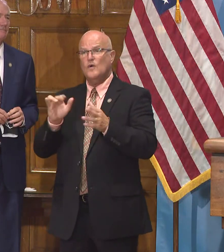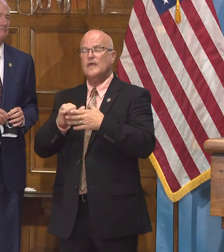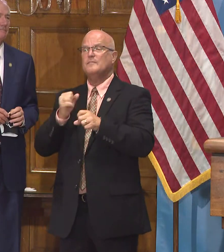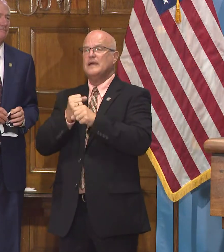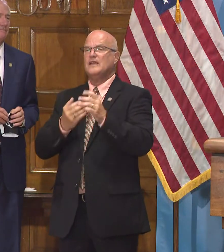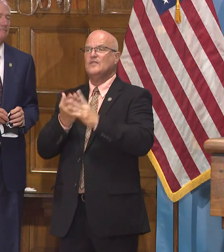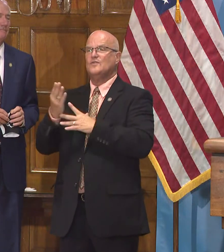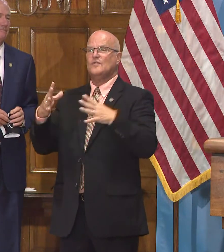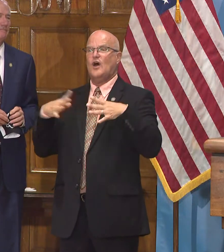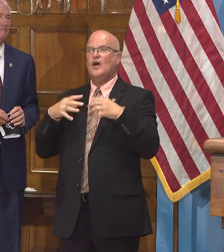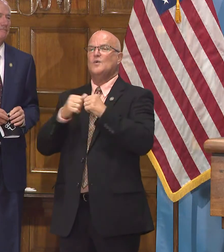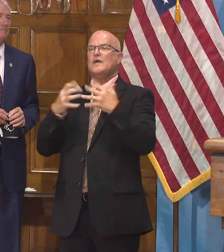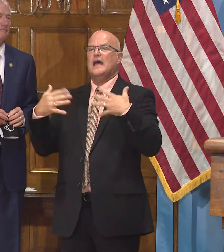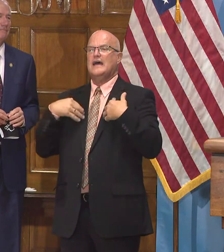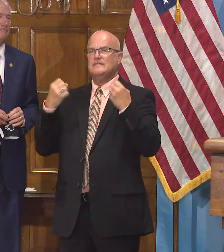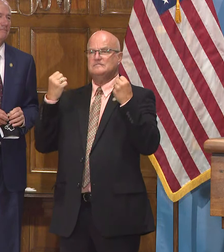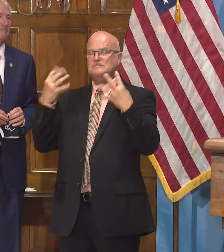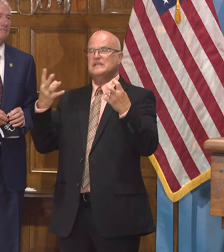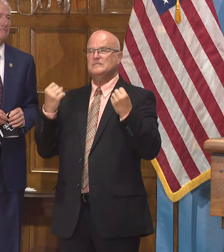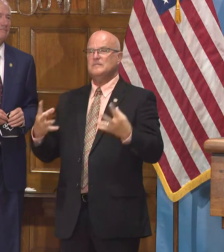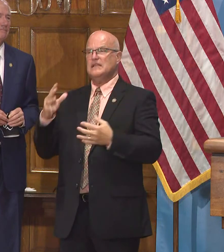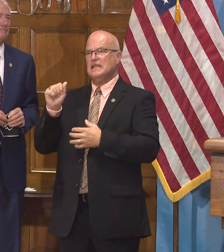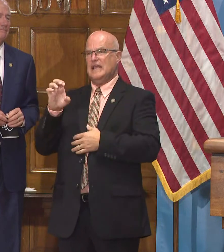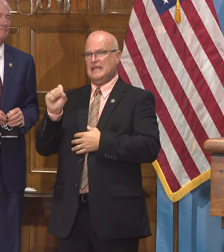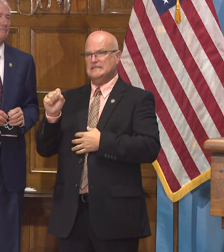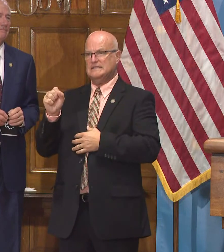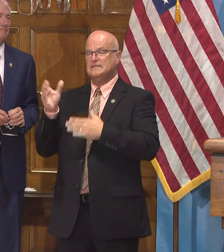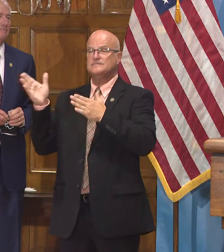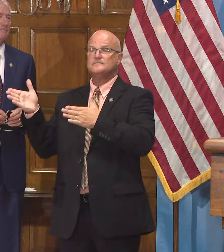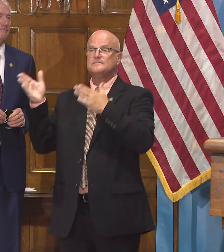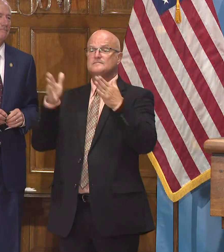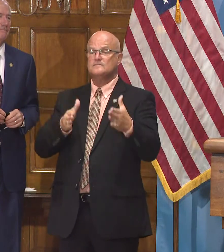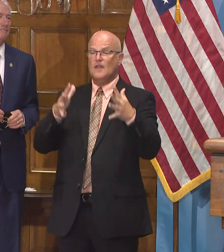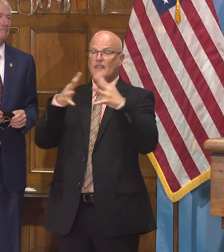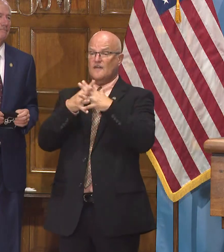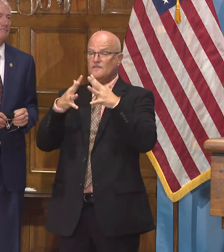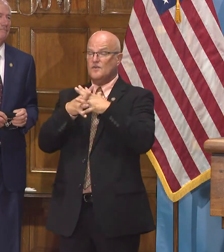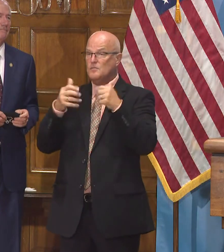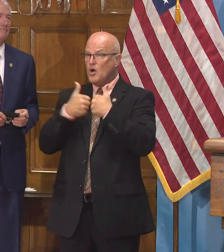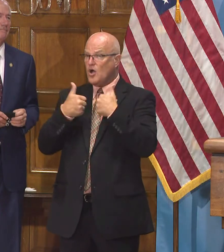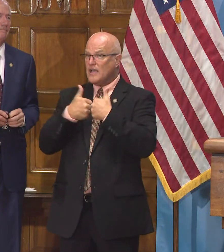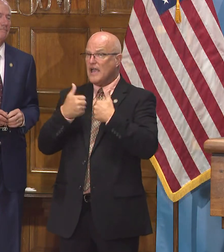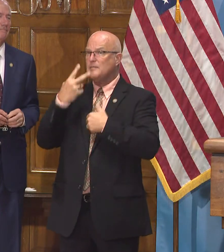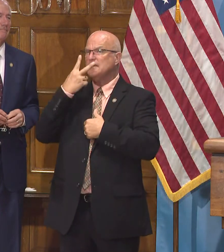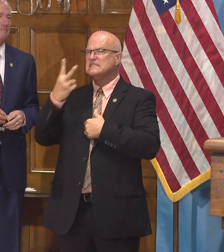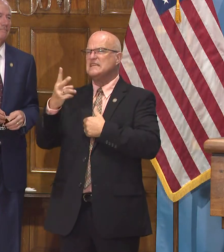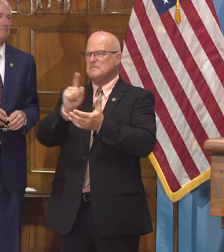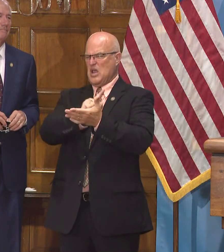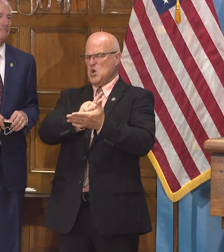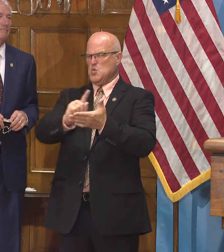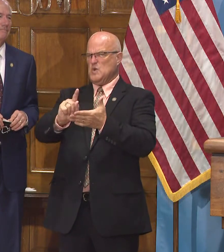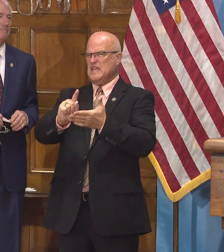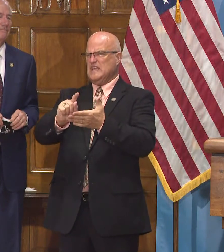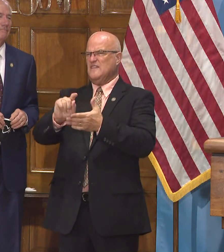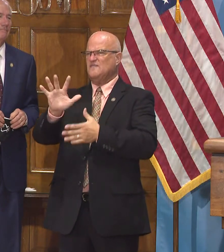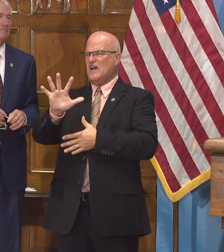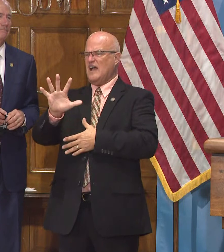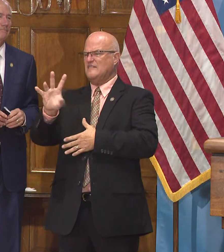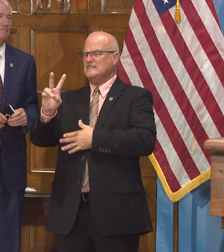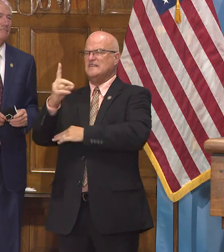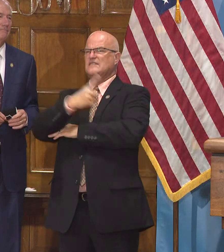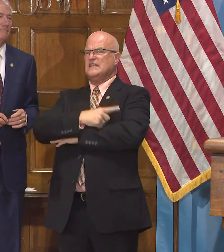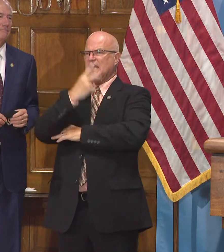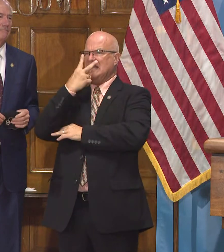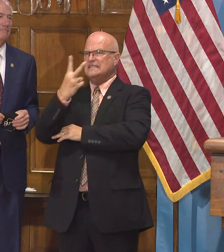make it through that holiday without having a large number of cases. With regard to the question about the football game, we would tend to see this about a week after, 5 to 7 days after, we should